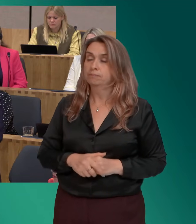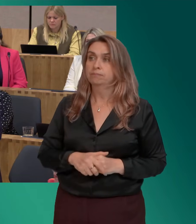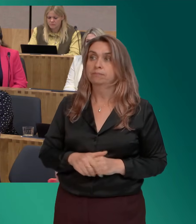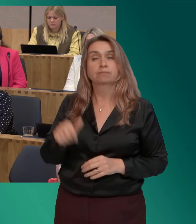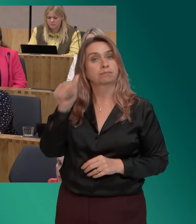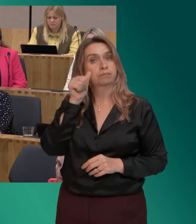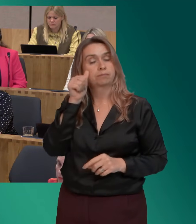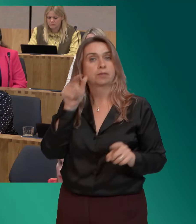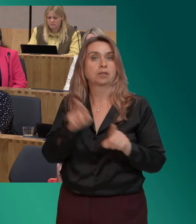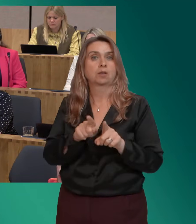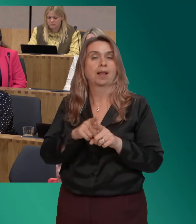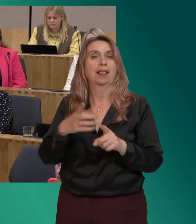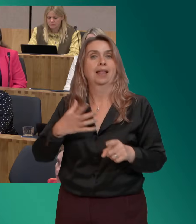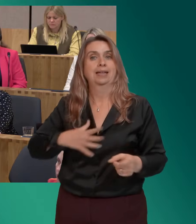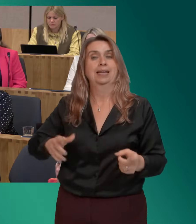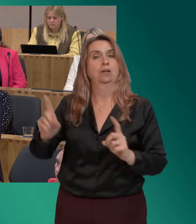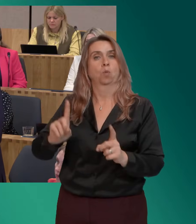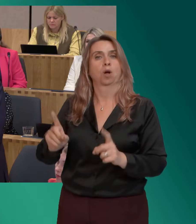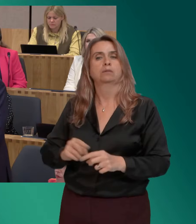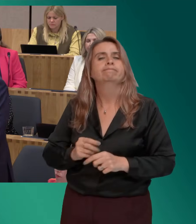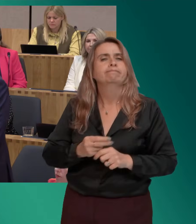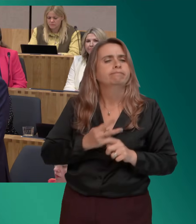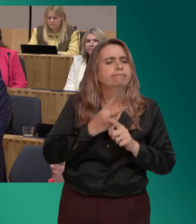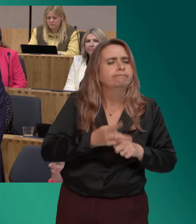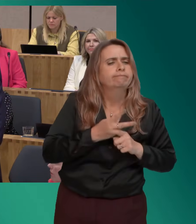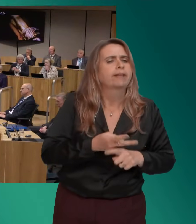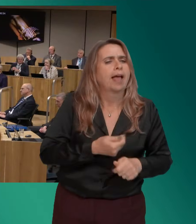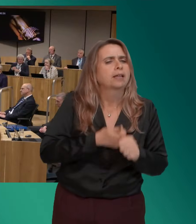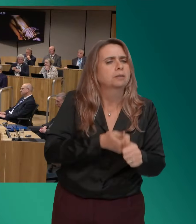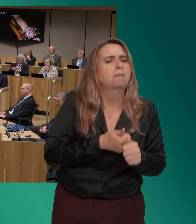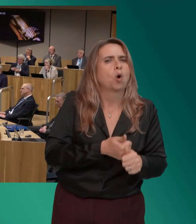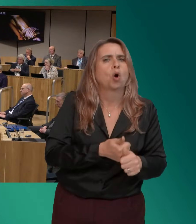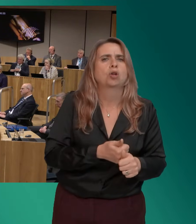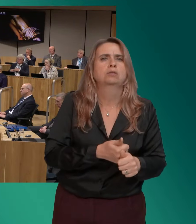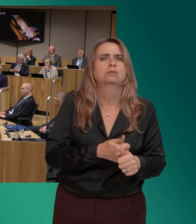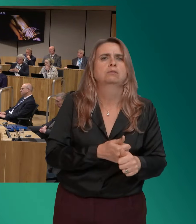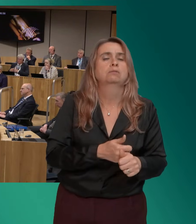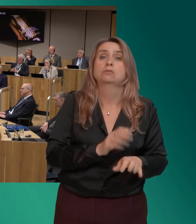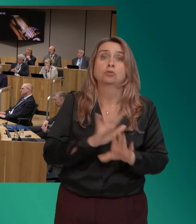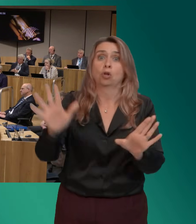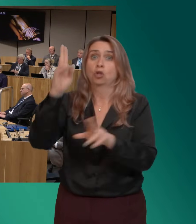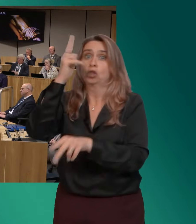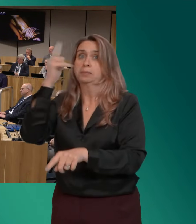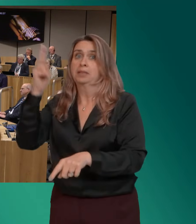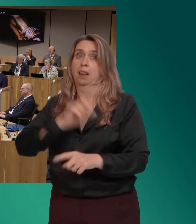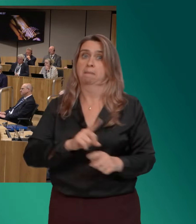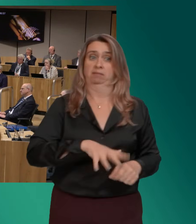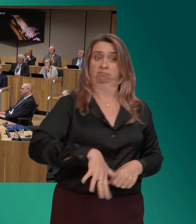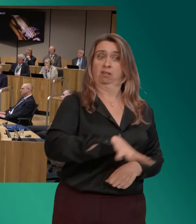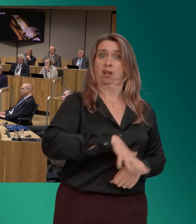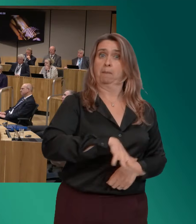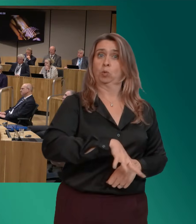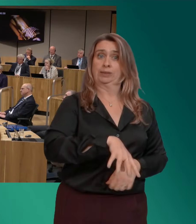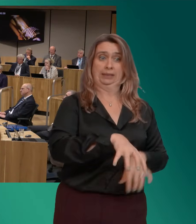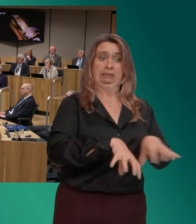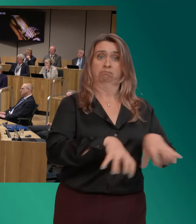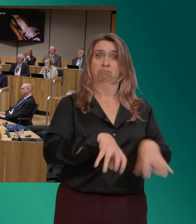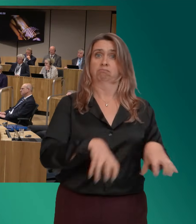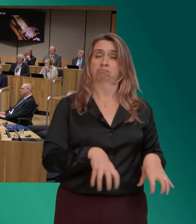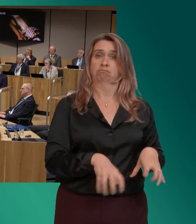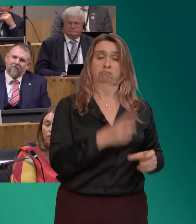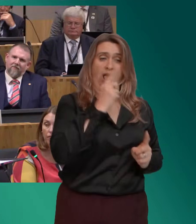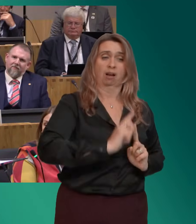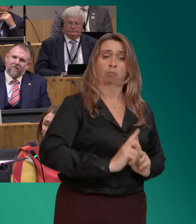hand with strengthening community care, and I know that the Cabinet Secretary has a particular interest in ensuring that the